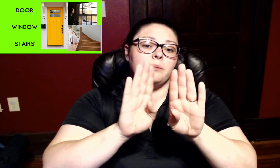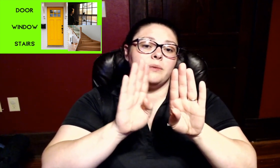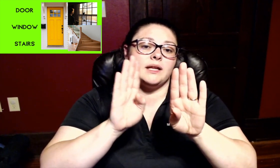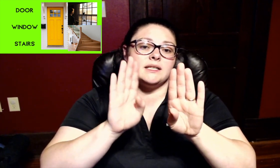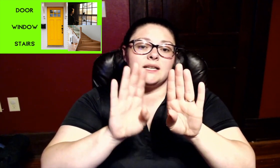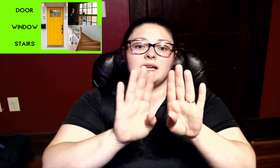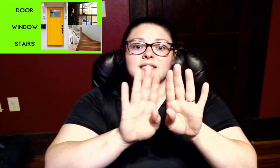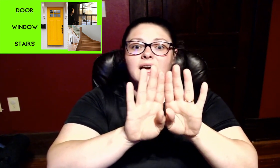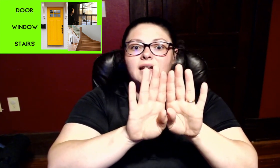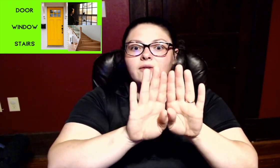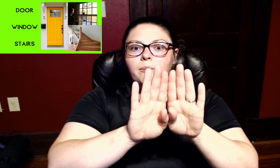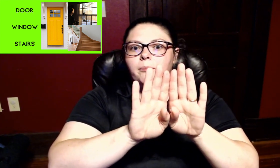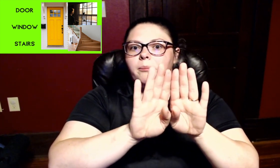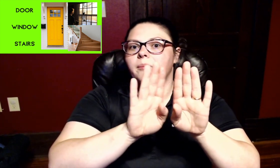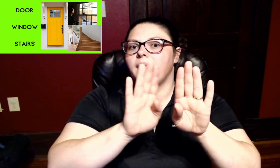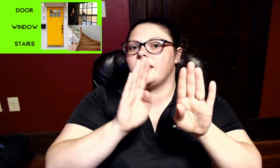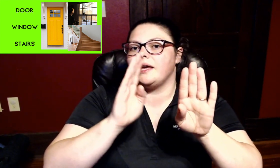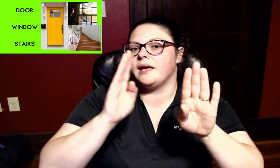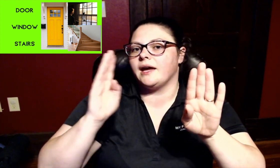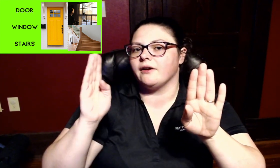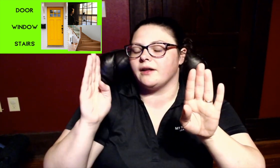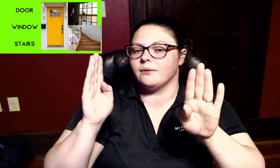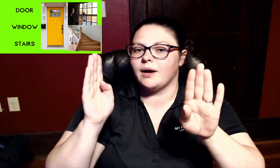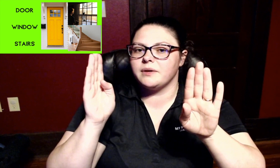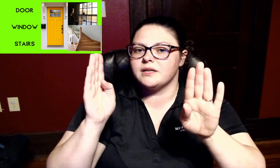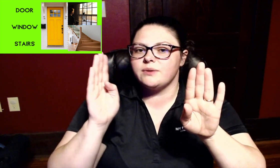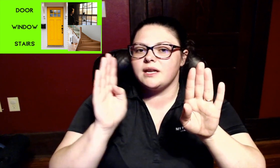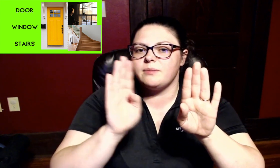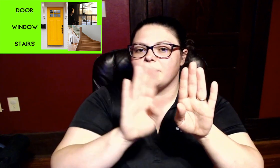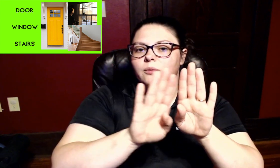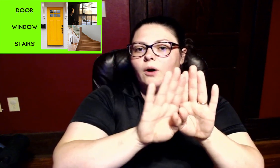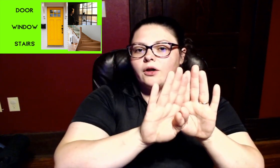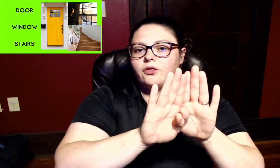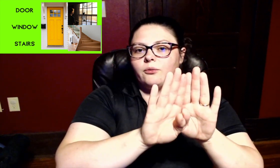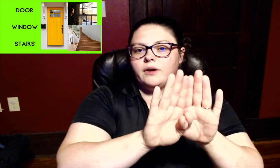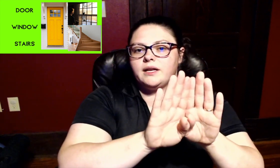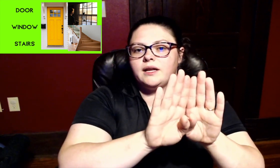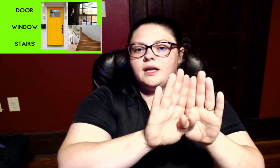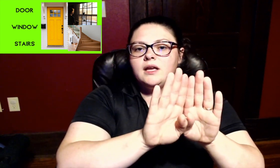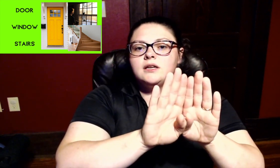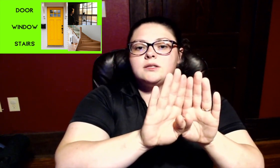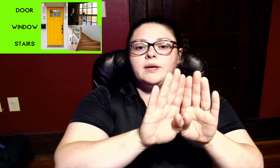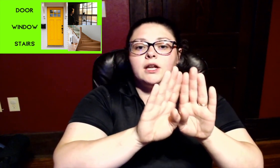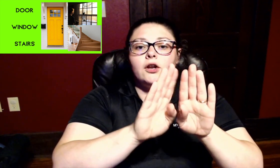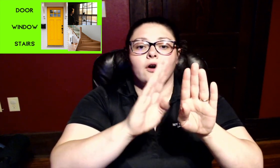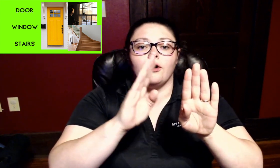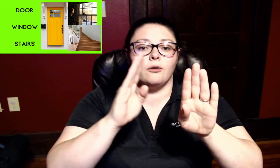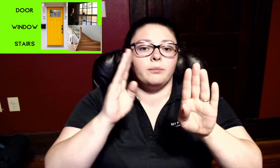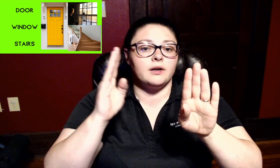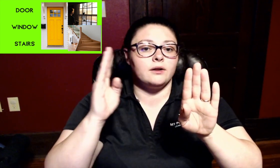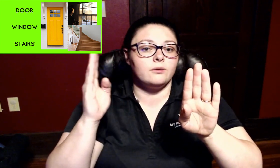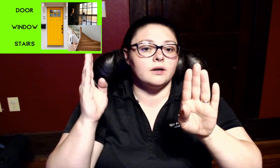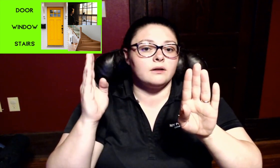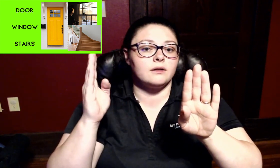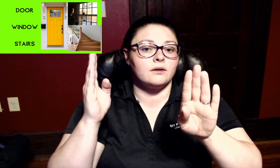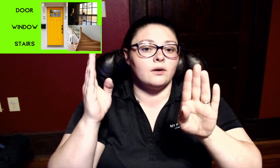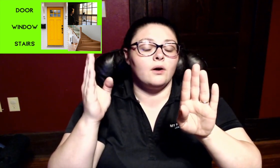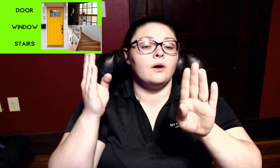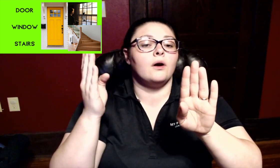opens, and it's kind of a big area, right? Because we need to be able to walk through it. So we can open a door or we